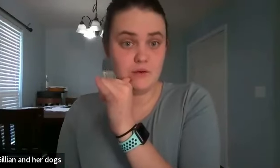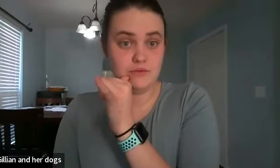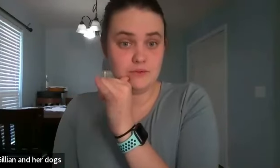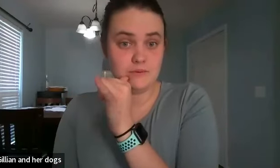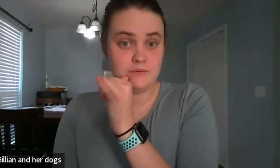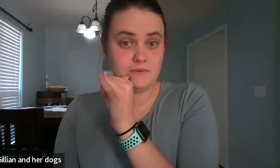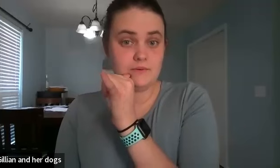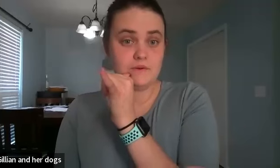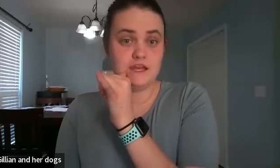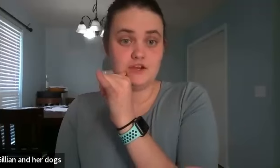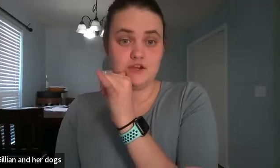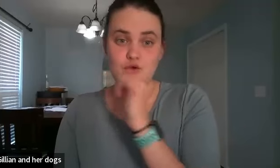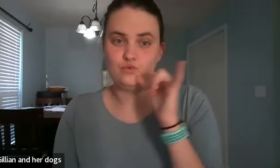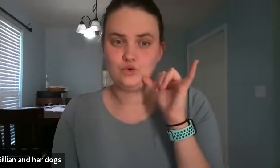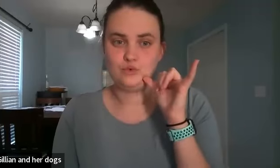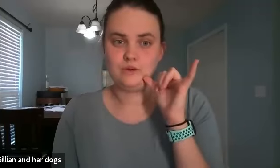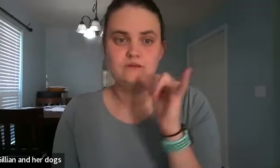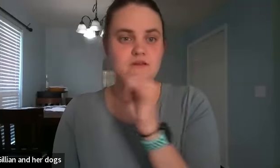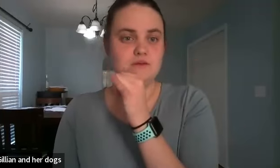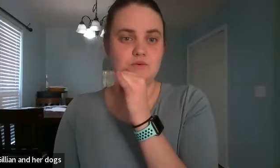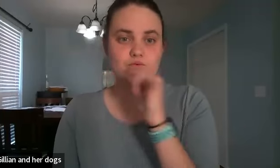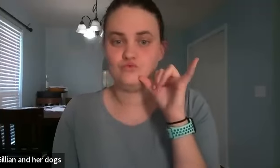mouth, and you're going to go rude.